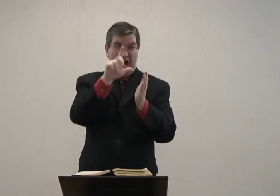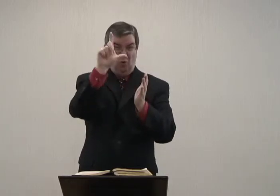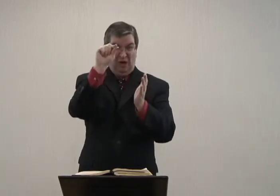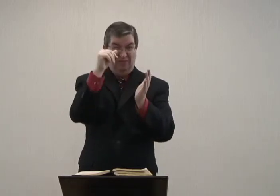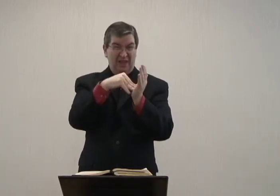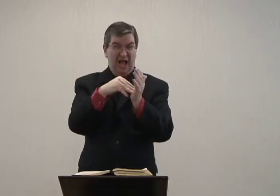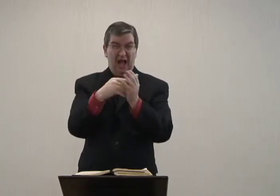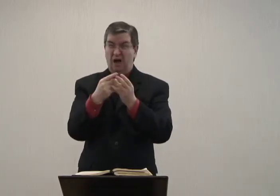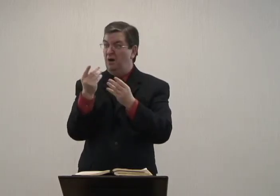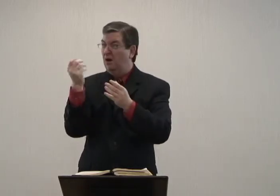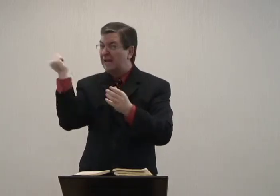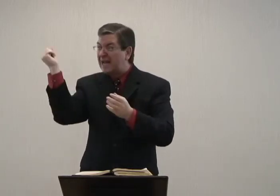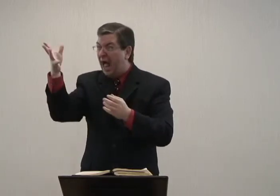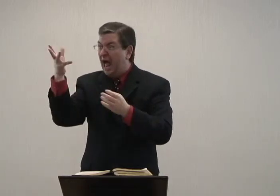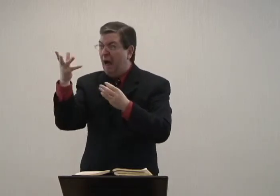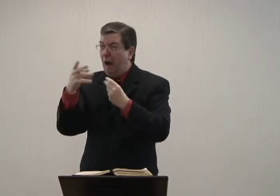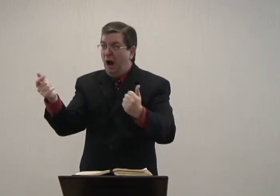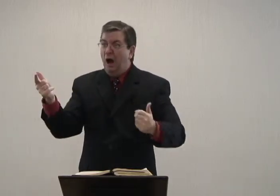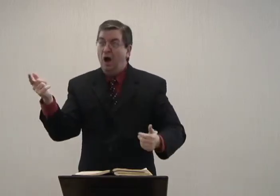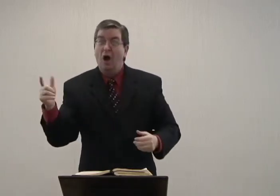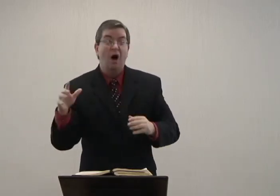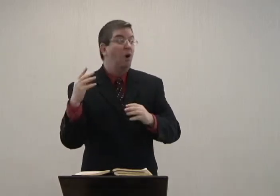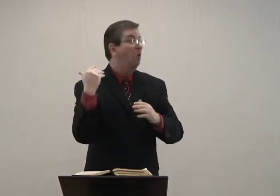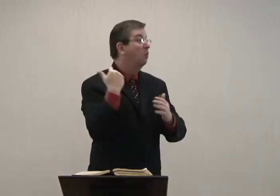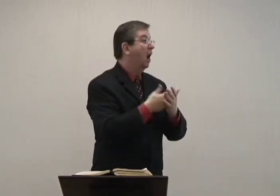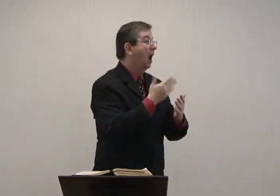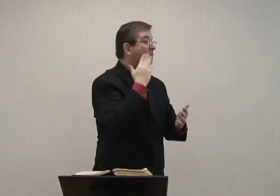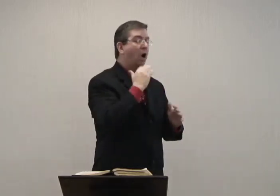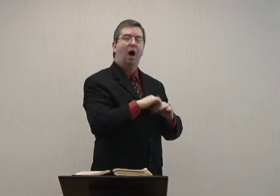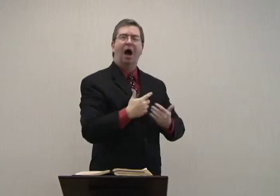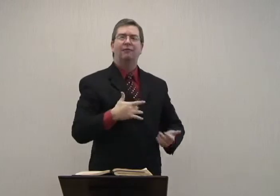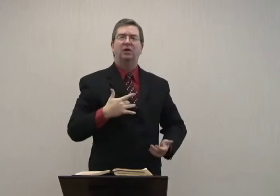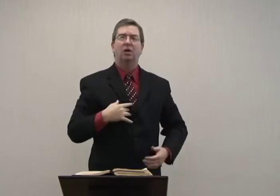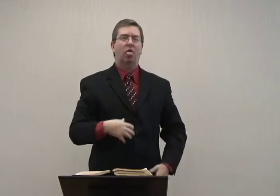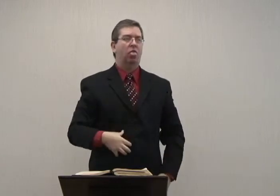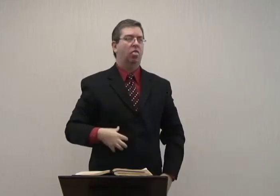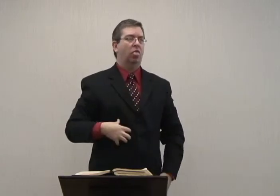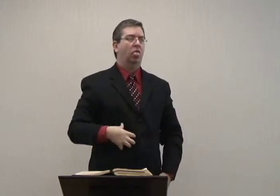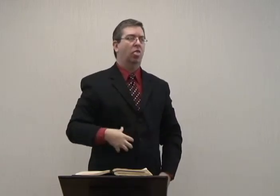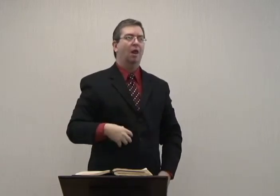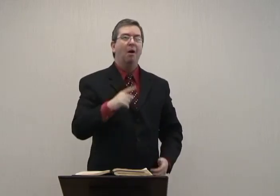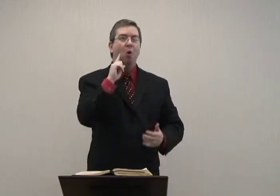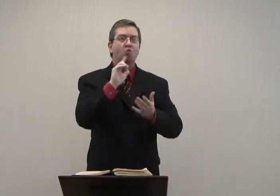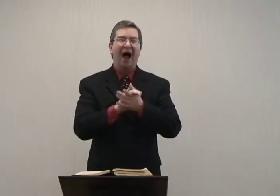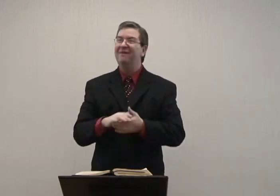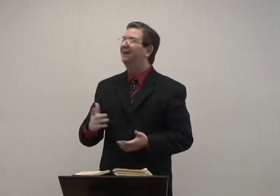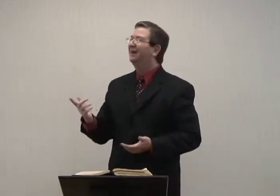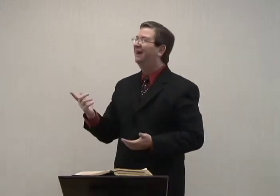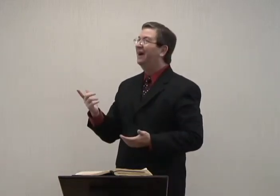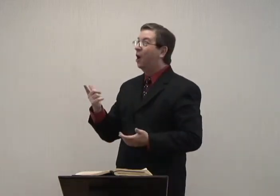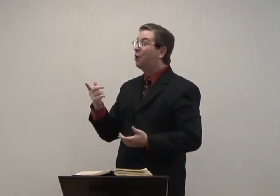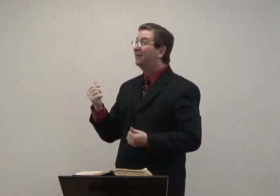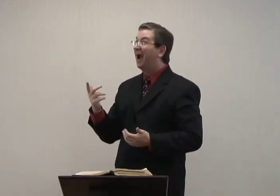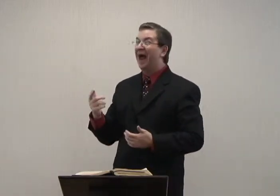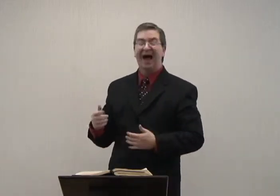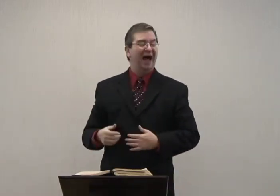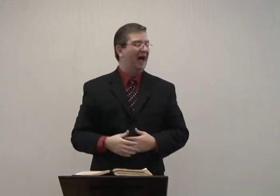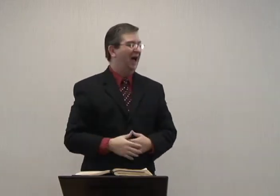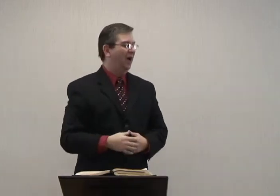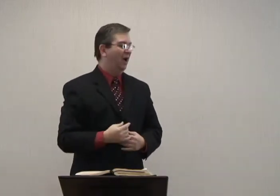imagine if you lost $20,000 in gambling. When you arrive home, you feel miserable. Your